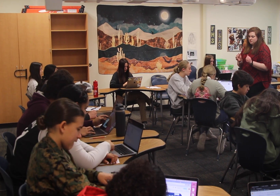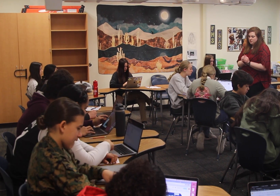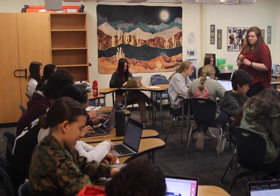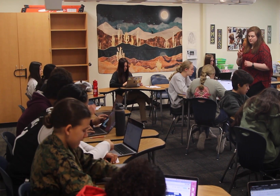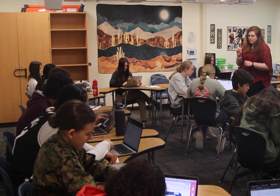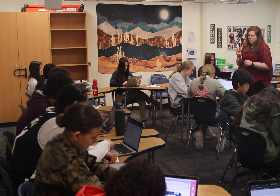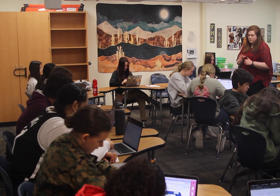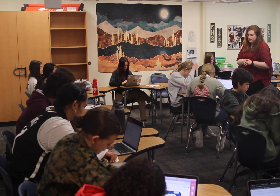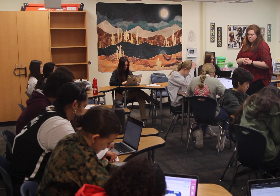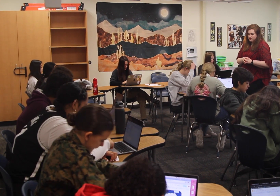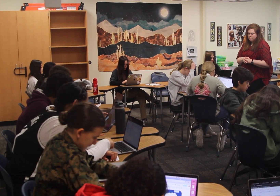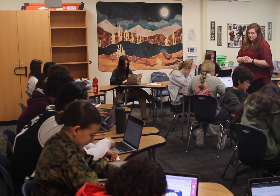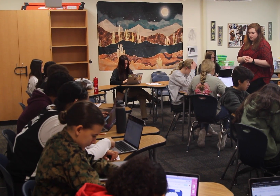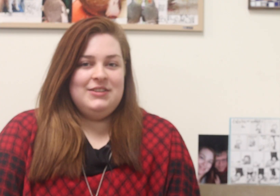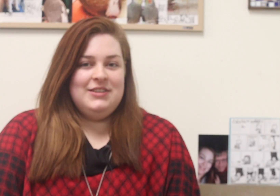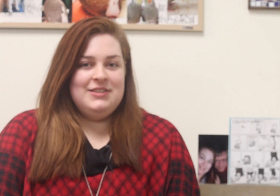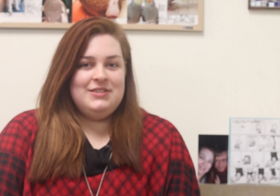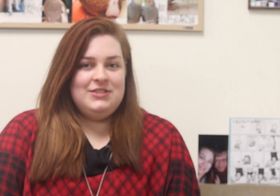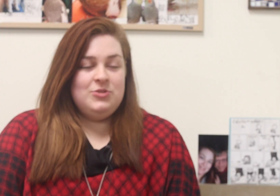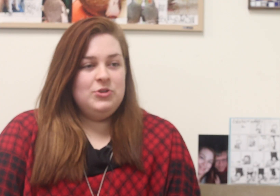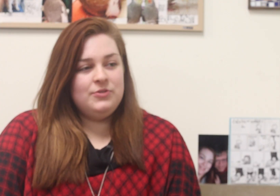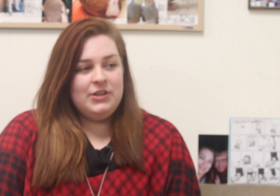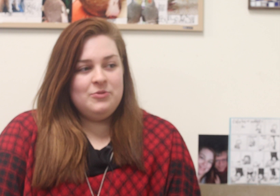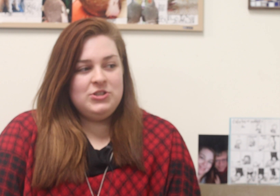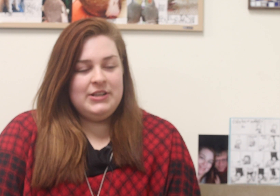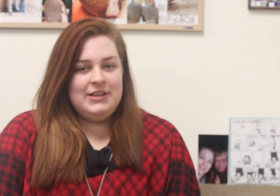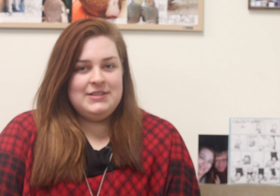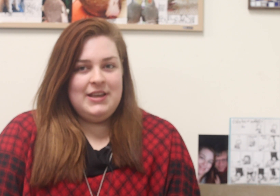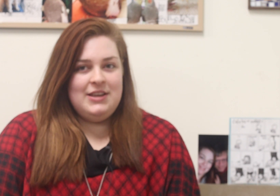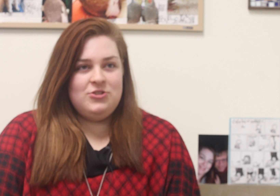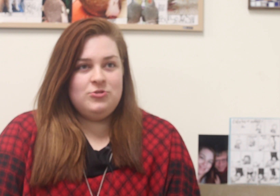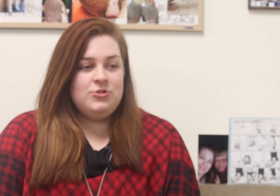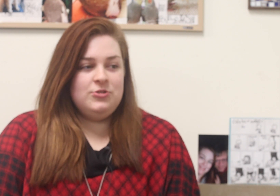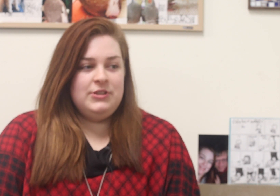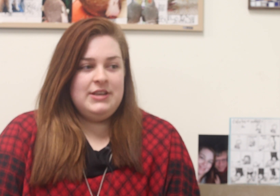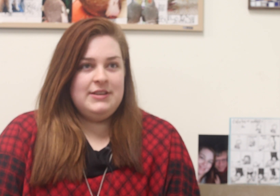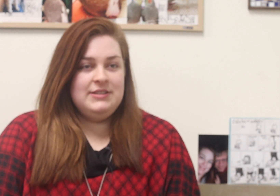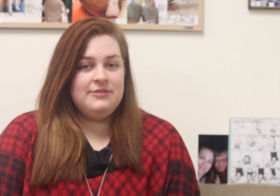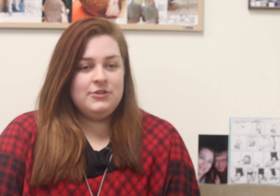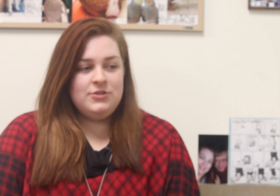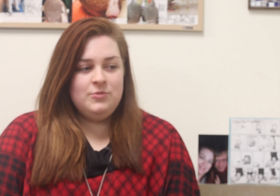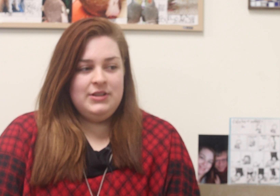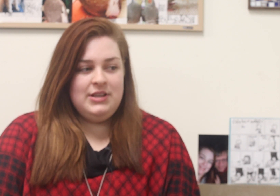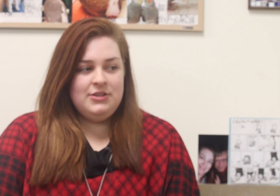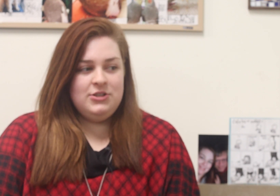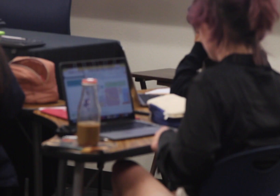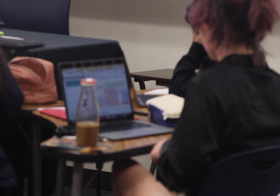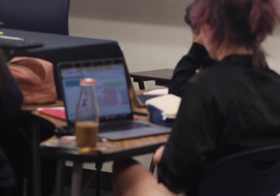we are. ASL is such a beautiful language, and it is a structurally different one than English.